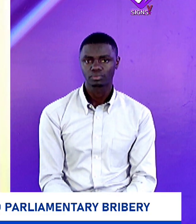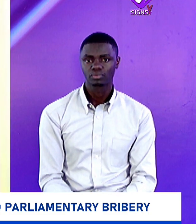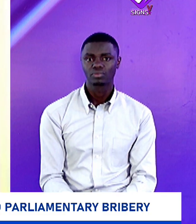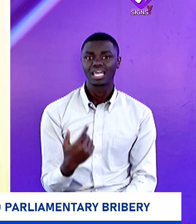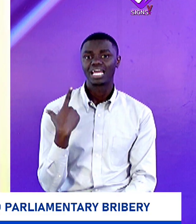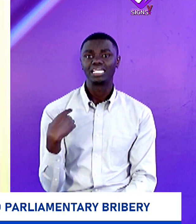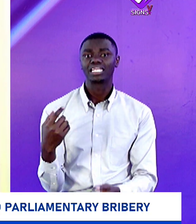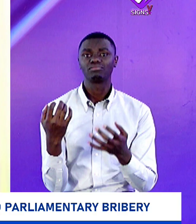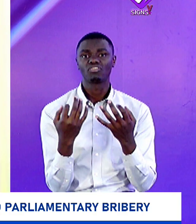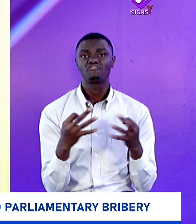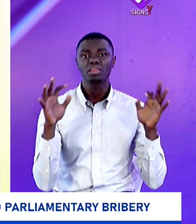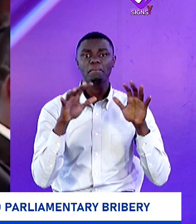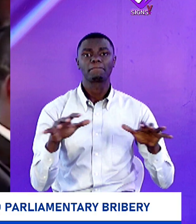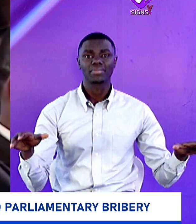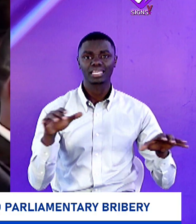Sokohuru in the Senate.